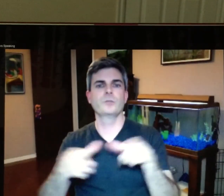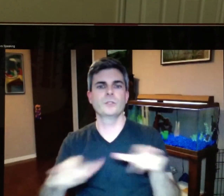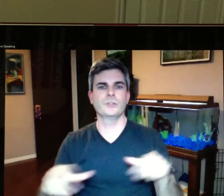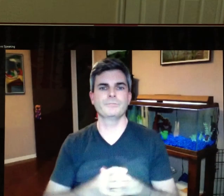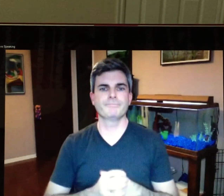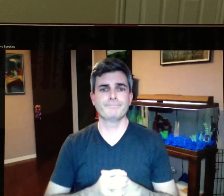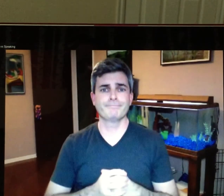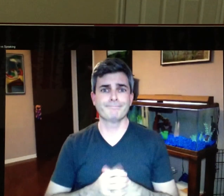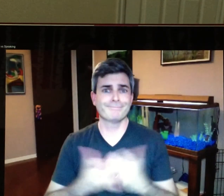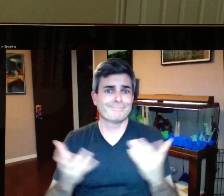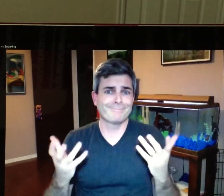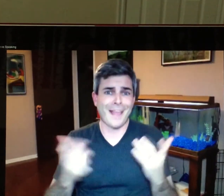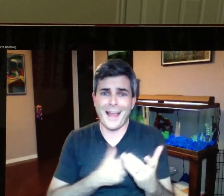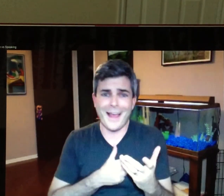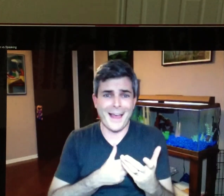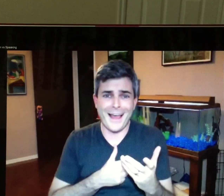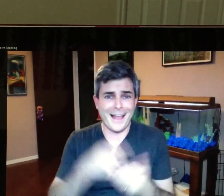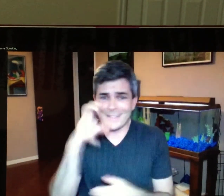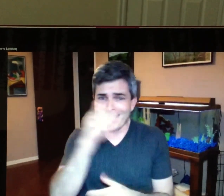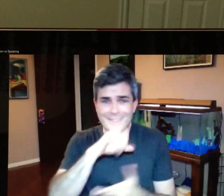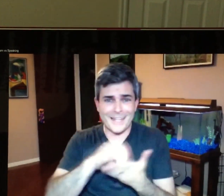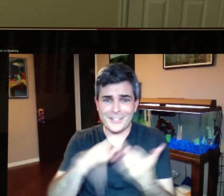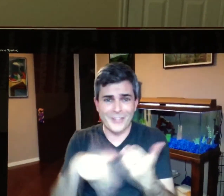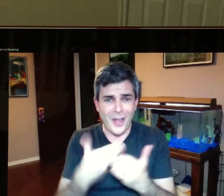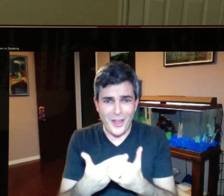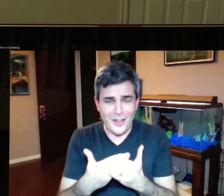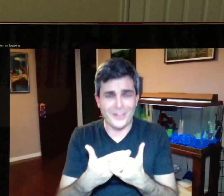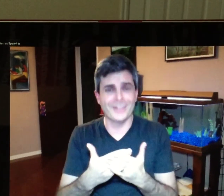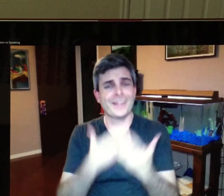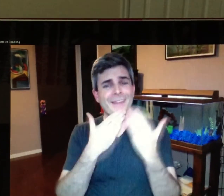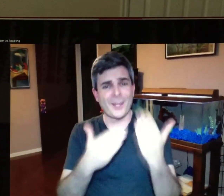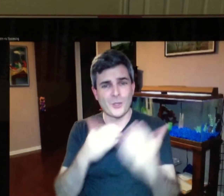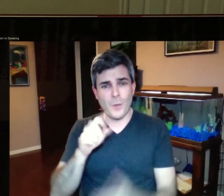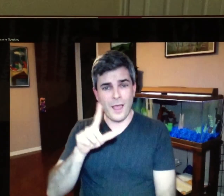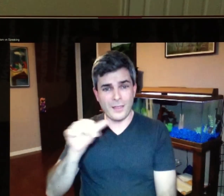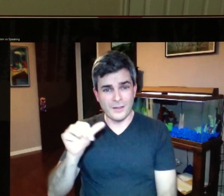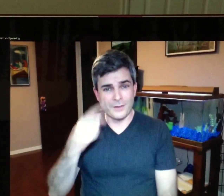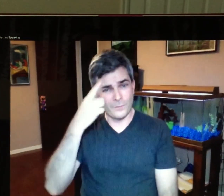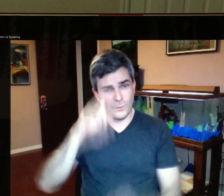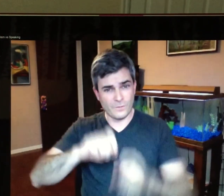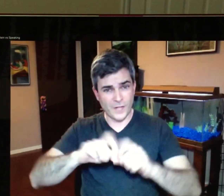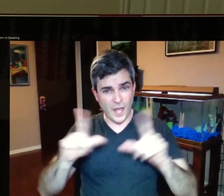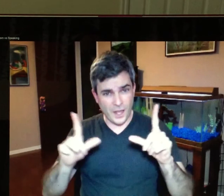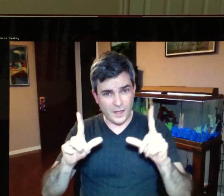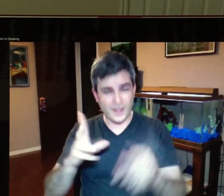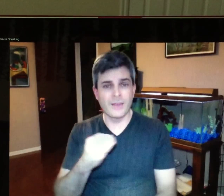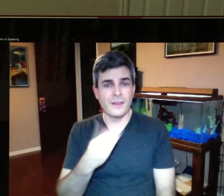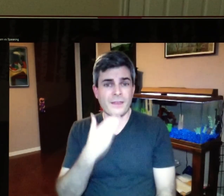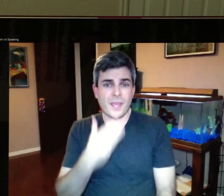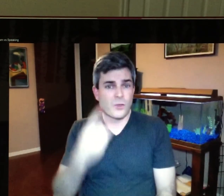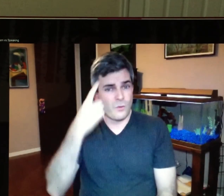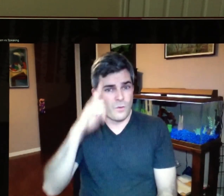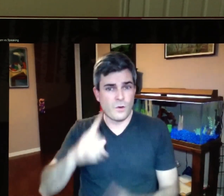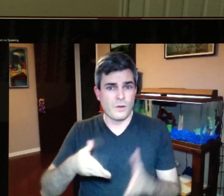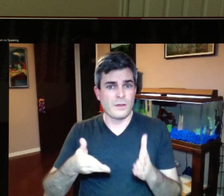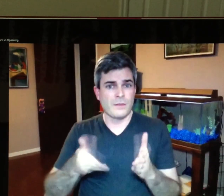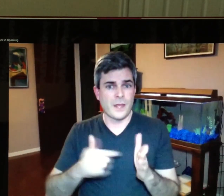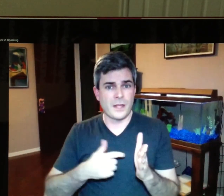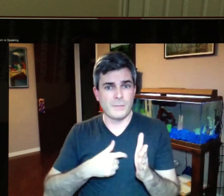It's part of the job to be able to match and to recognize everyone's style. Anyway, that's all. Thank you, LMA,